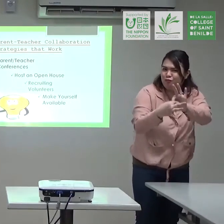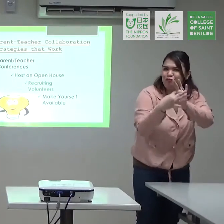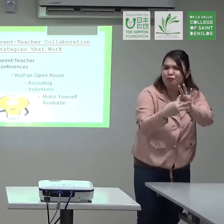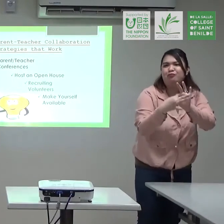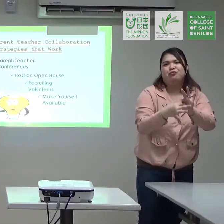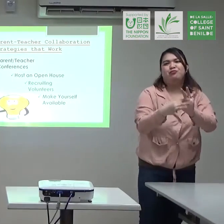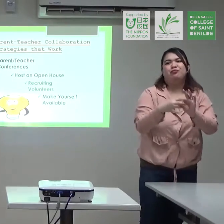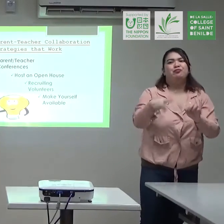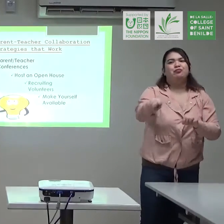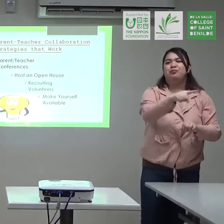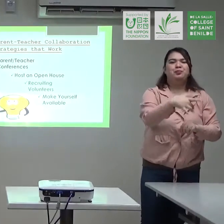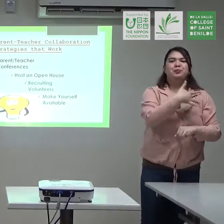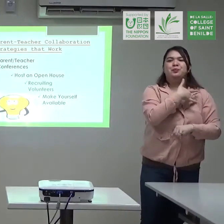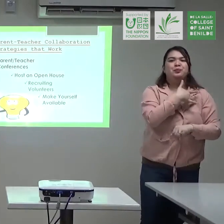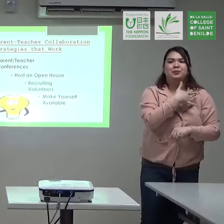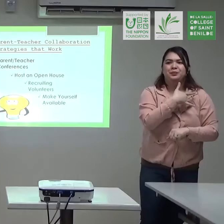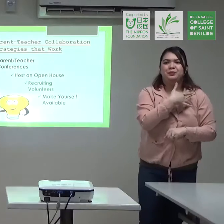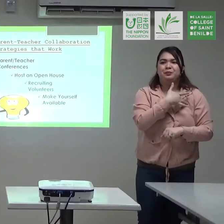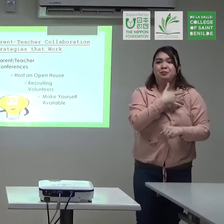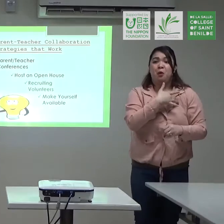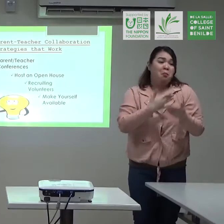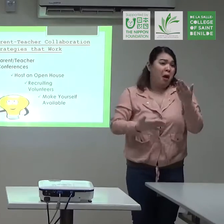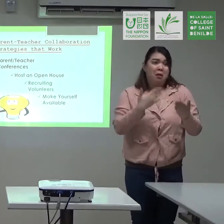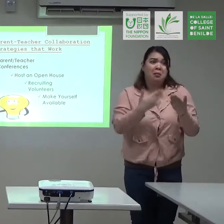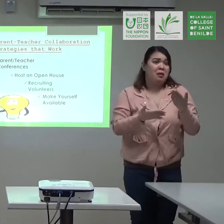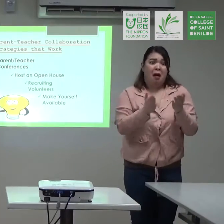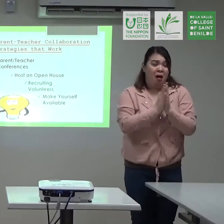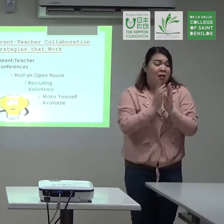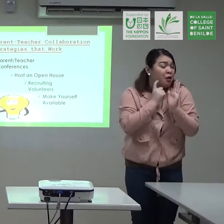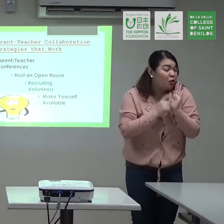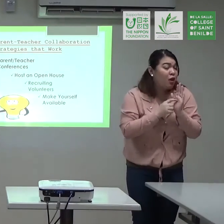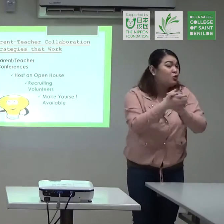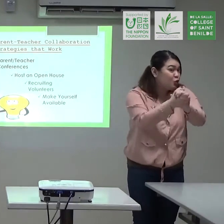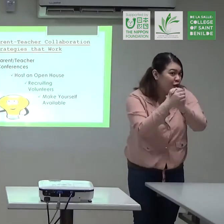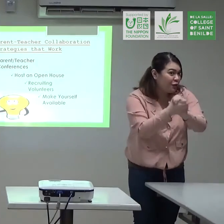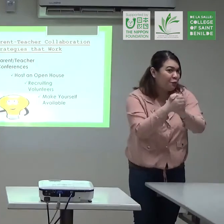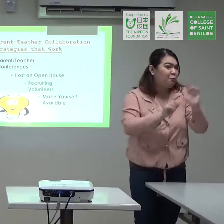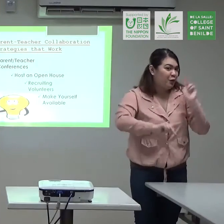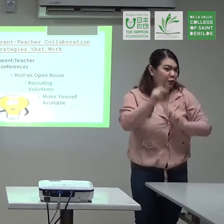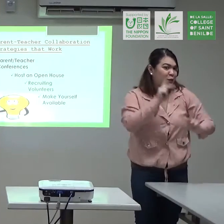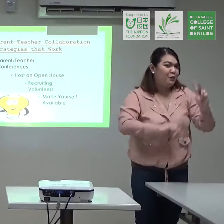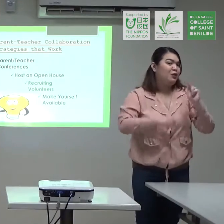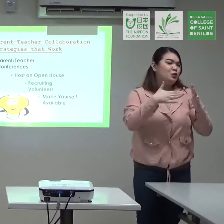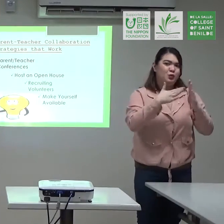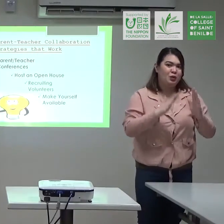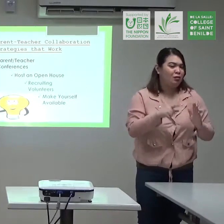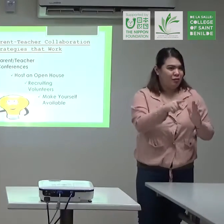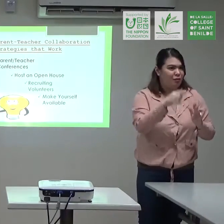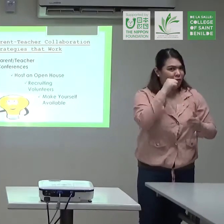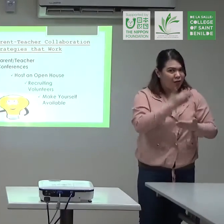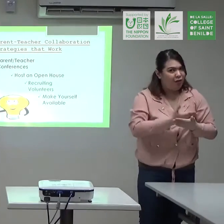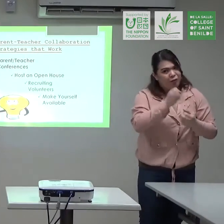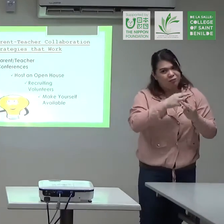relationships. As simple as congratulating the performance of the student.